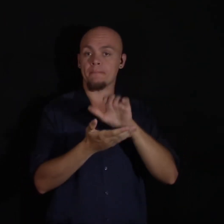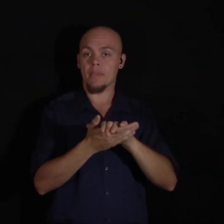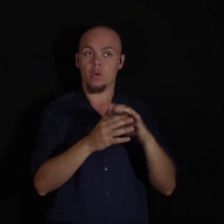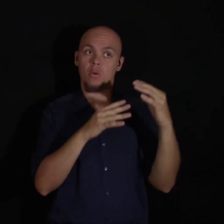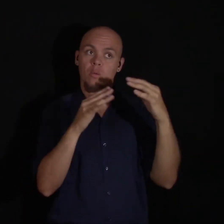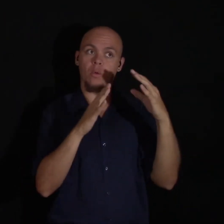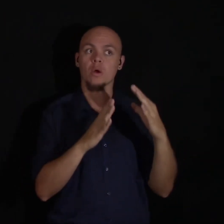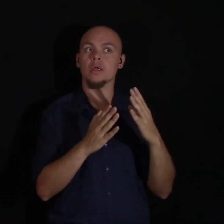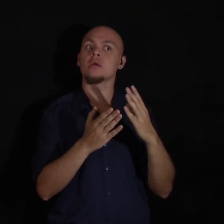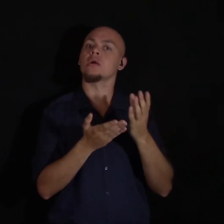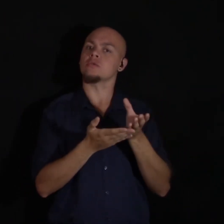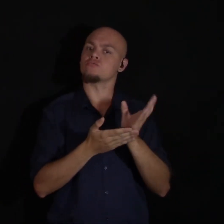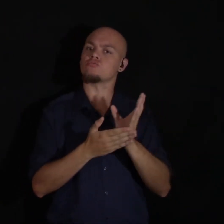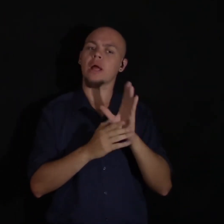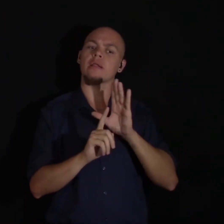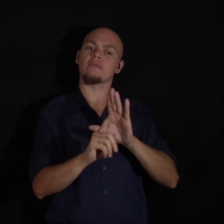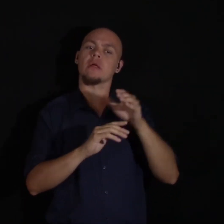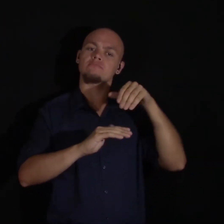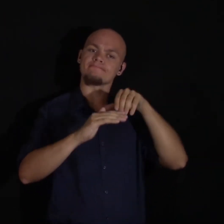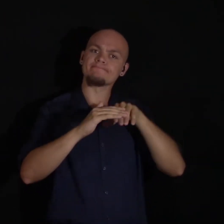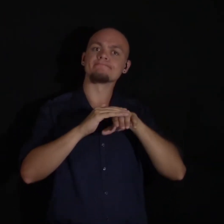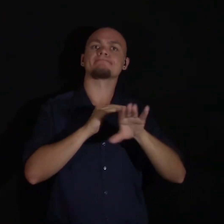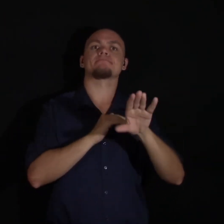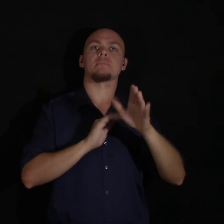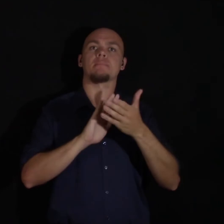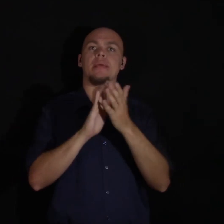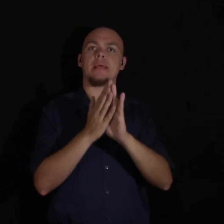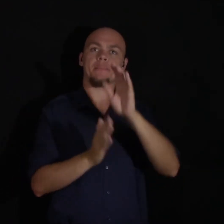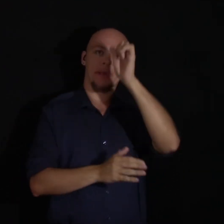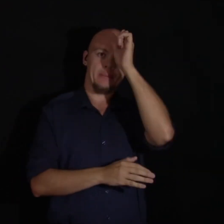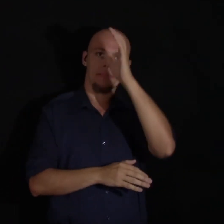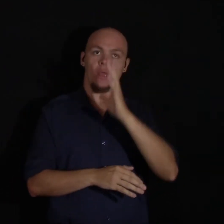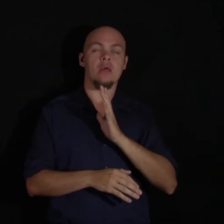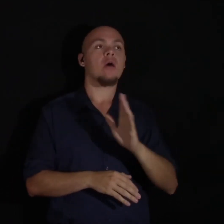of their rites of passage into manhood. The older